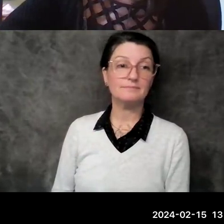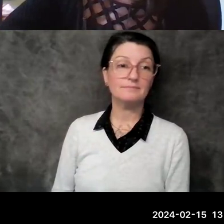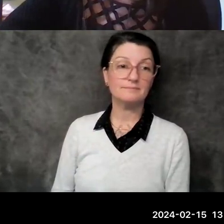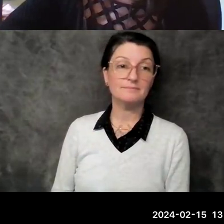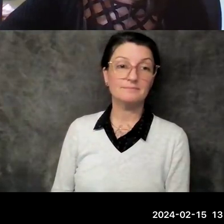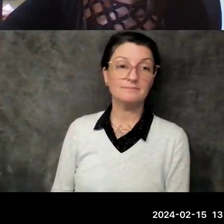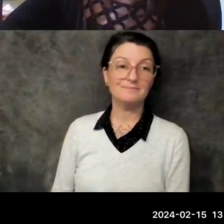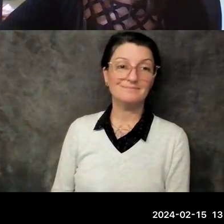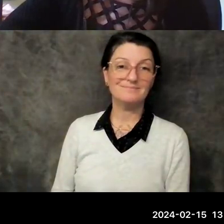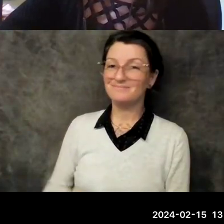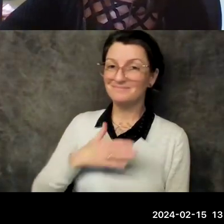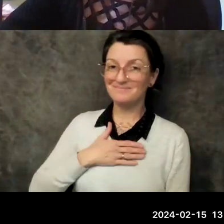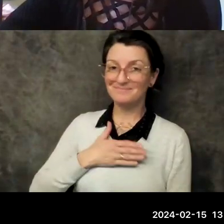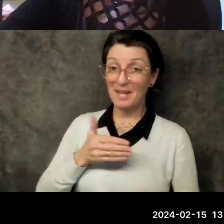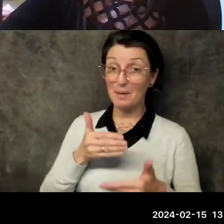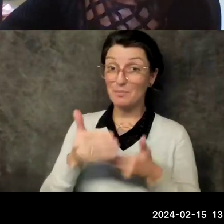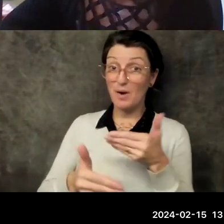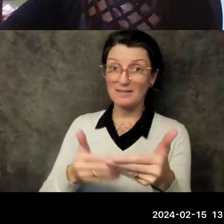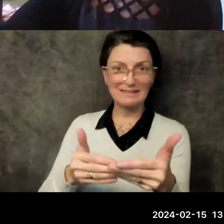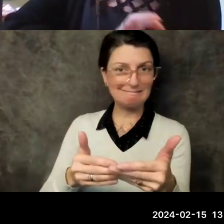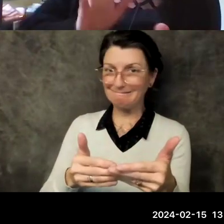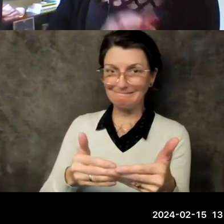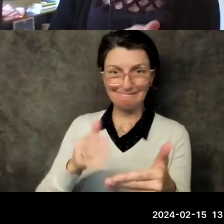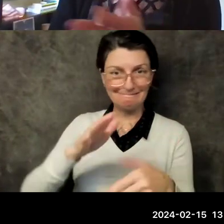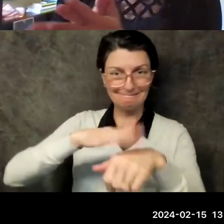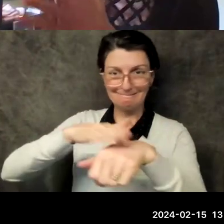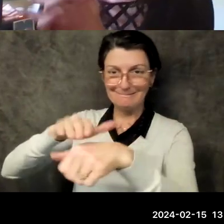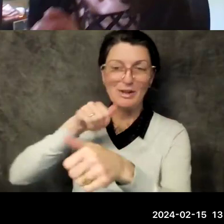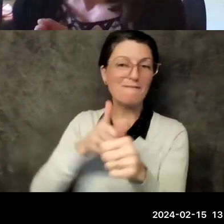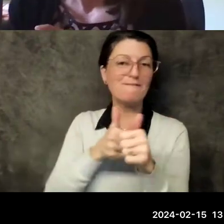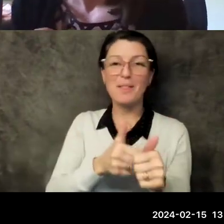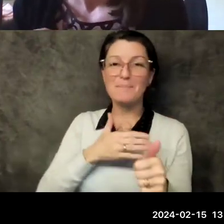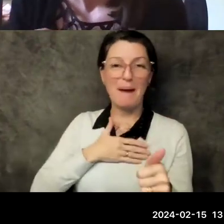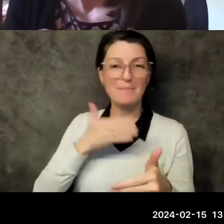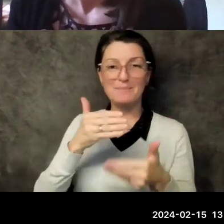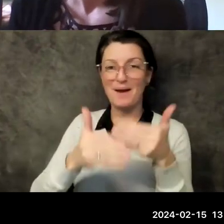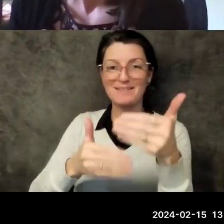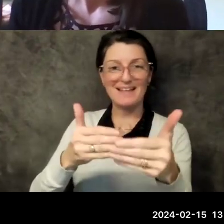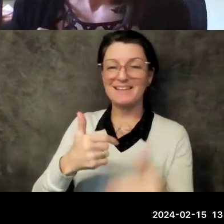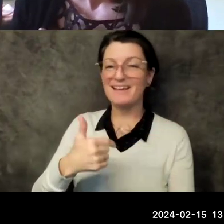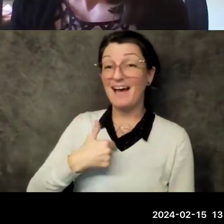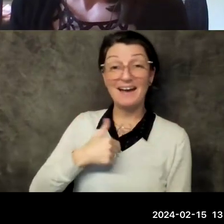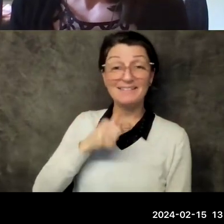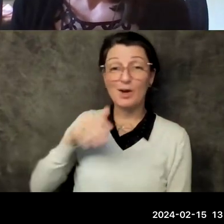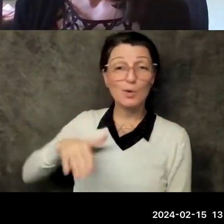So my process is not really one that you want to follow. So I did not grow up a